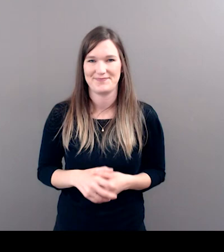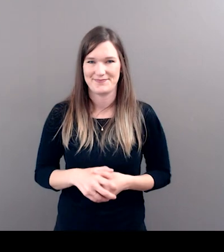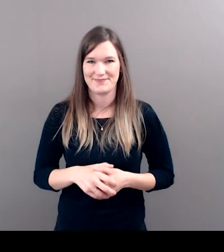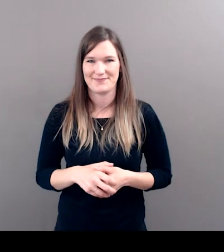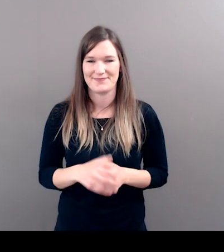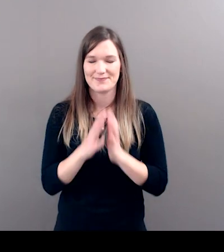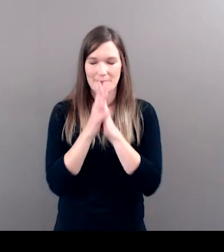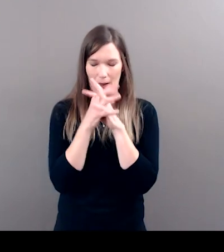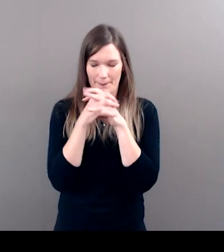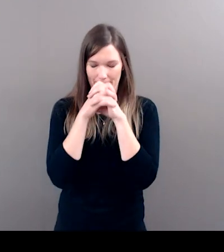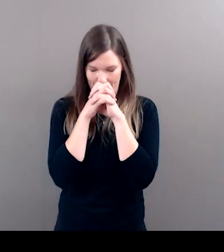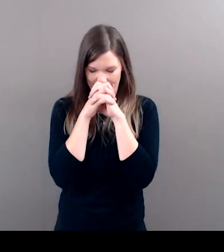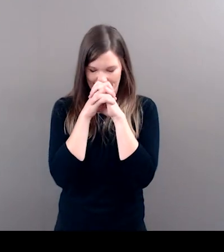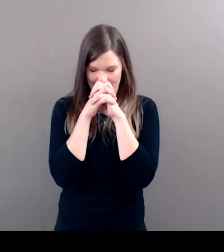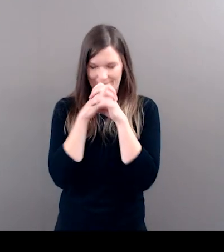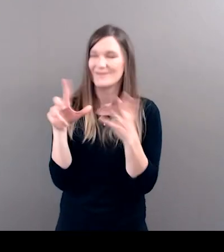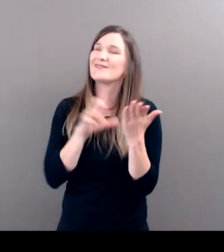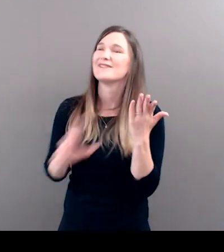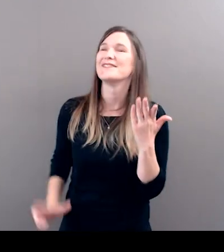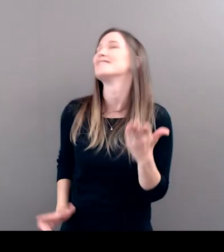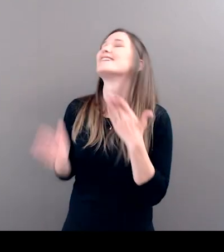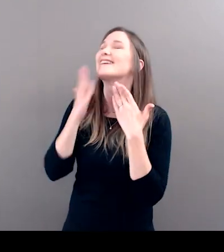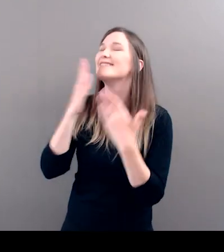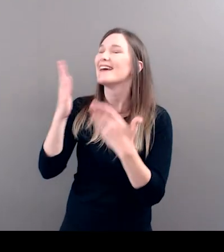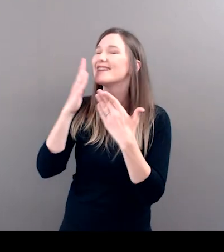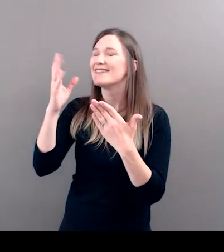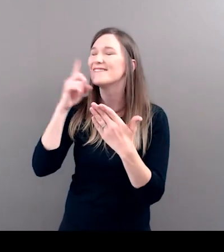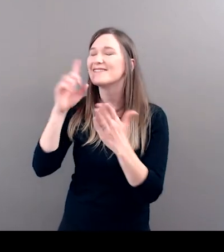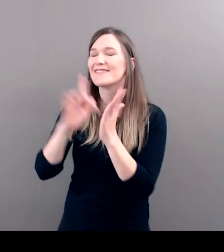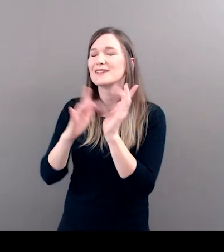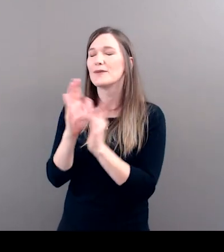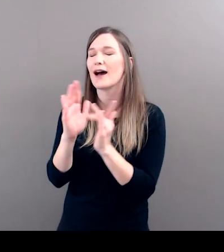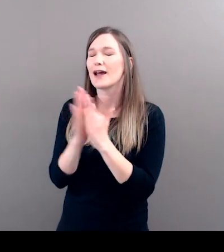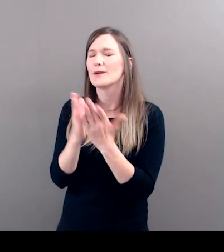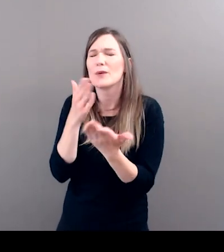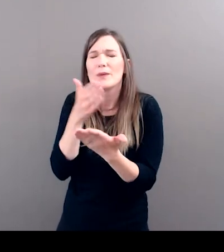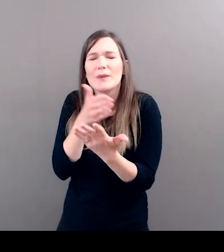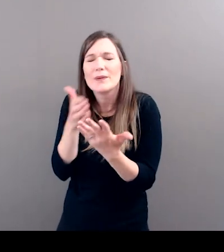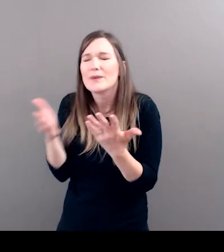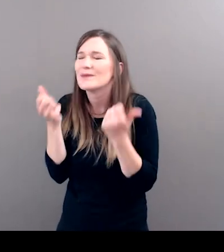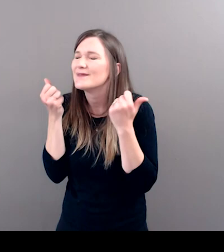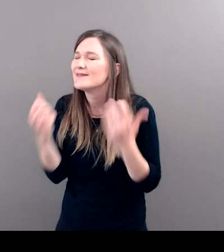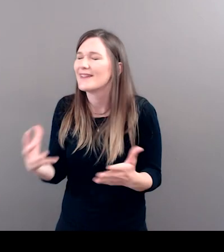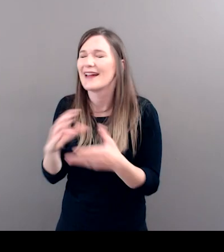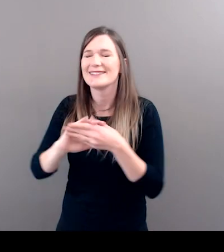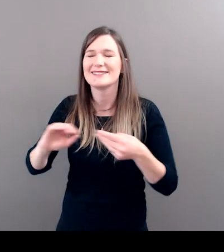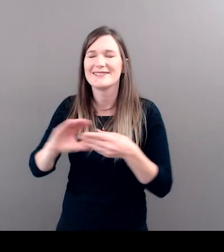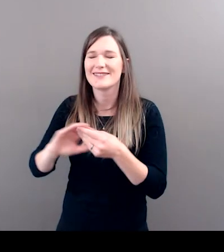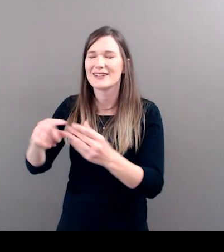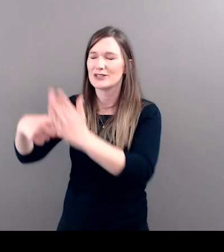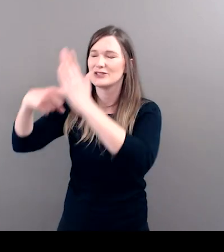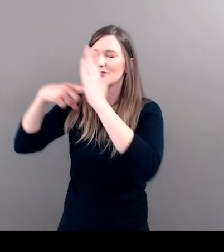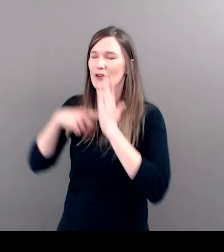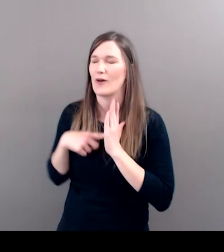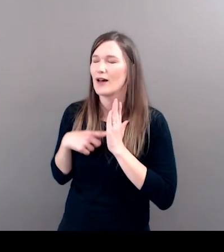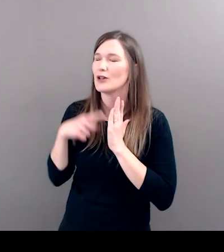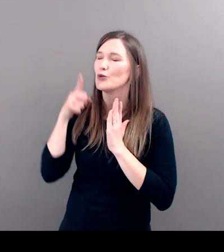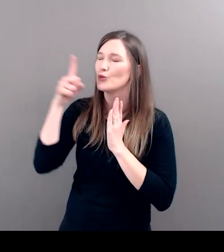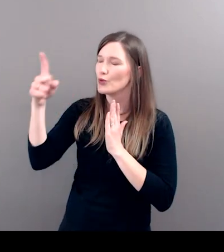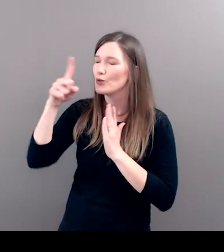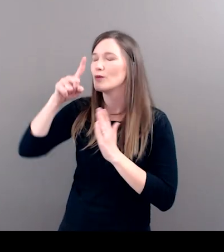Lord, thank you that you put these stories in the Bible to illustrate to us how faithful you are, how awesome you